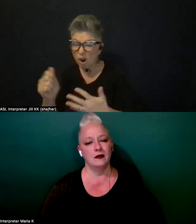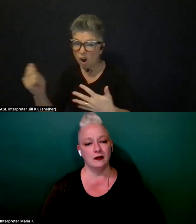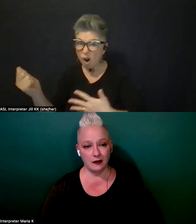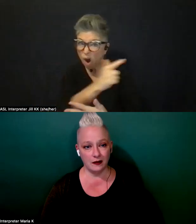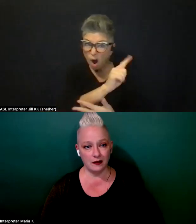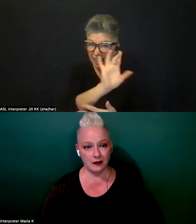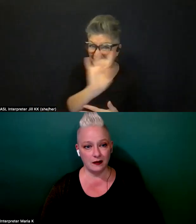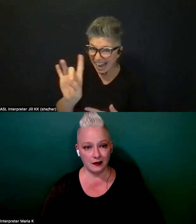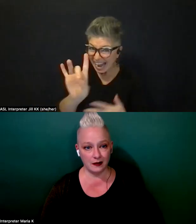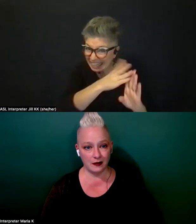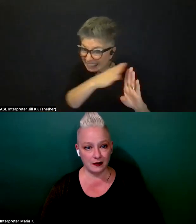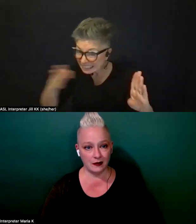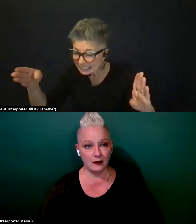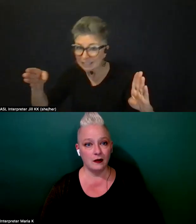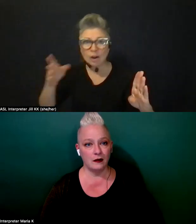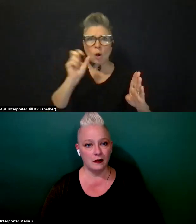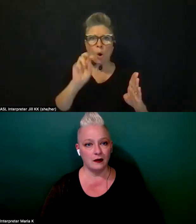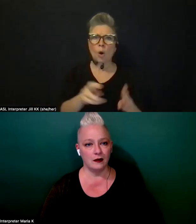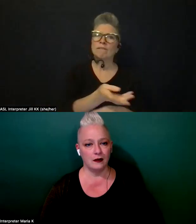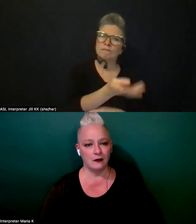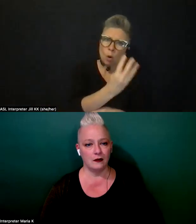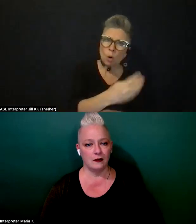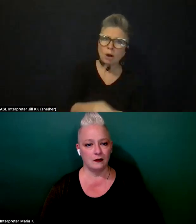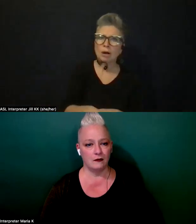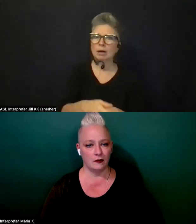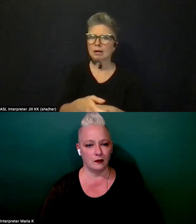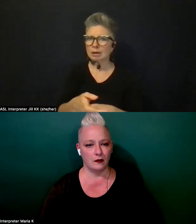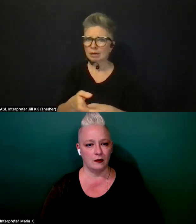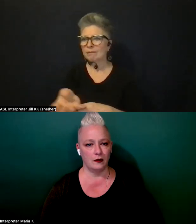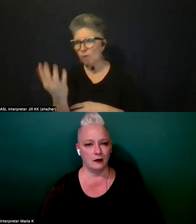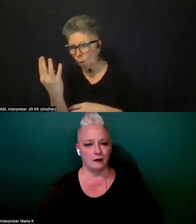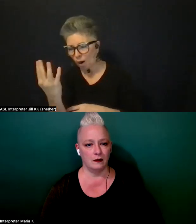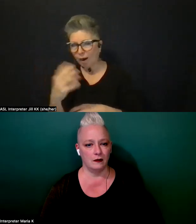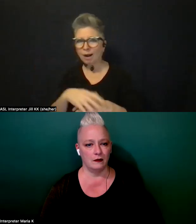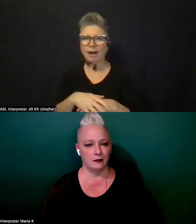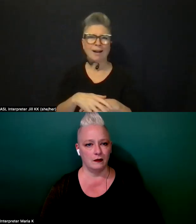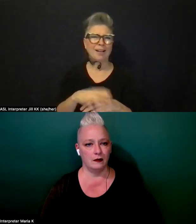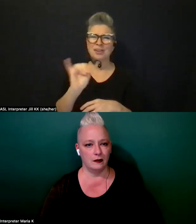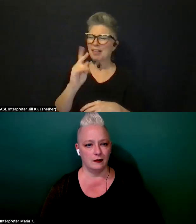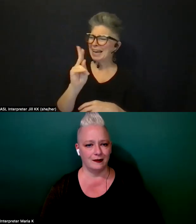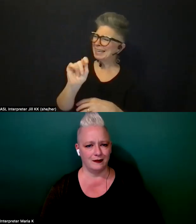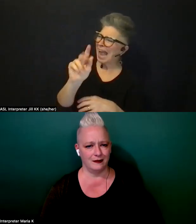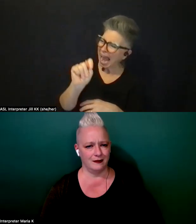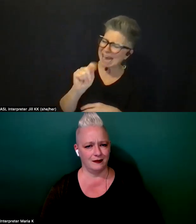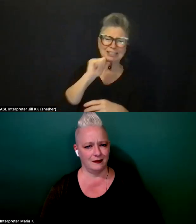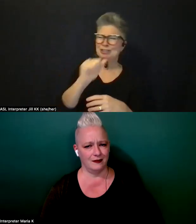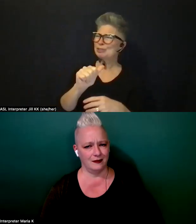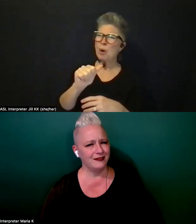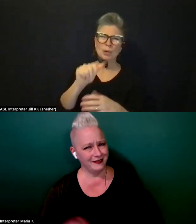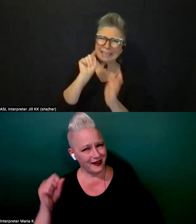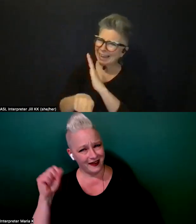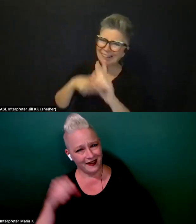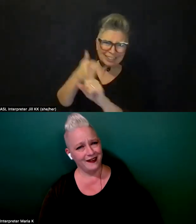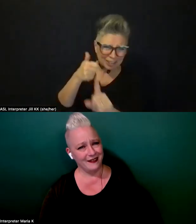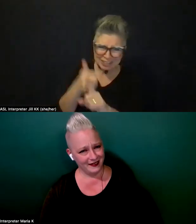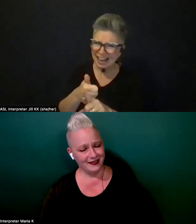we do all 8 or 4 week 4. Then I can't. Don't kill yourself. Yeah, For don't.